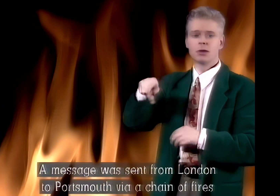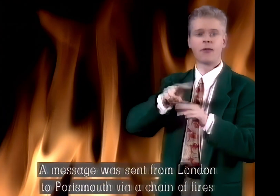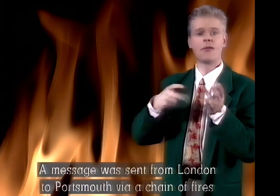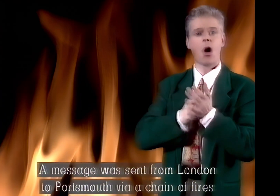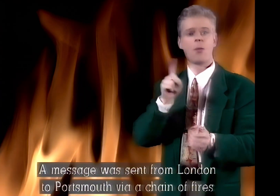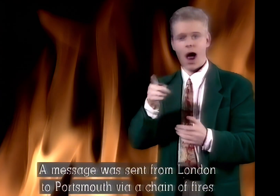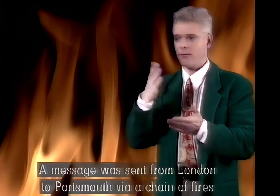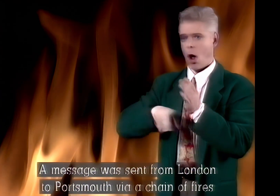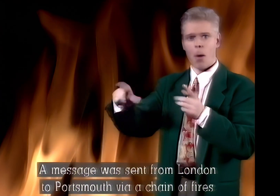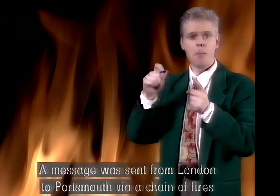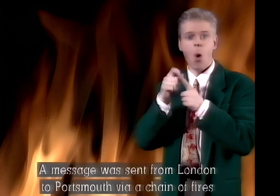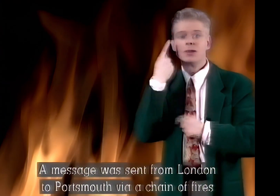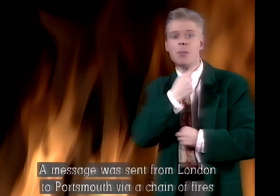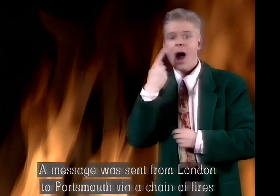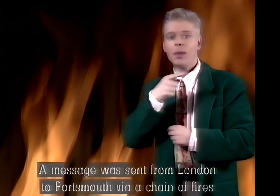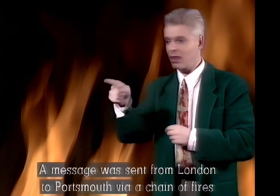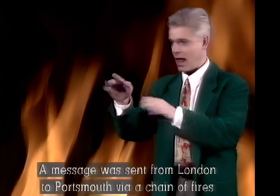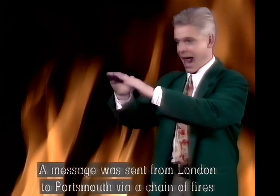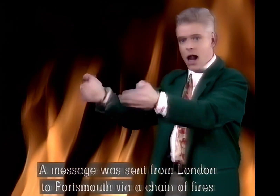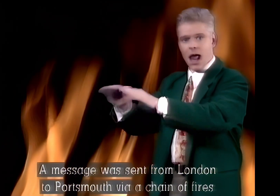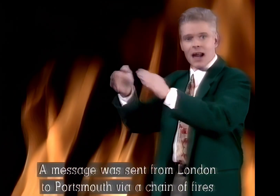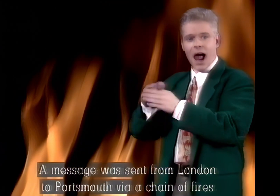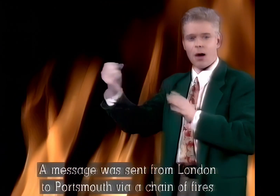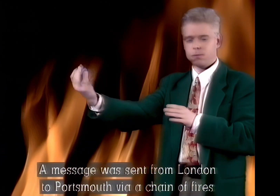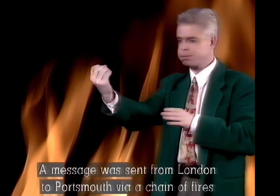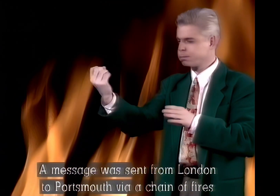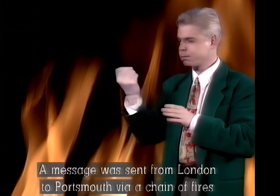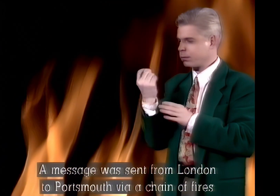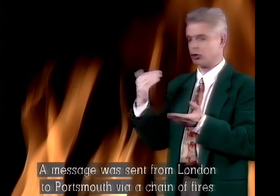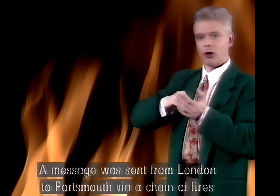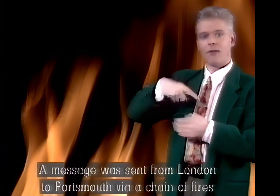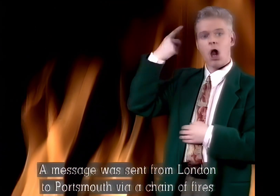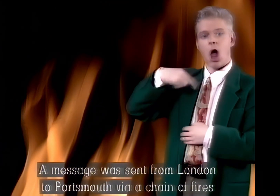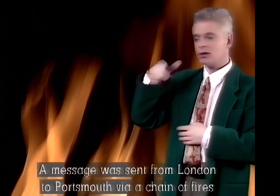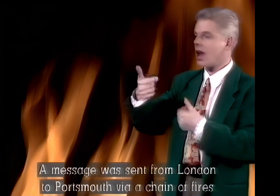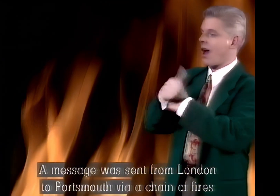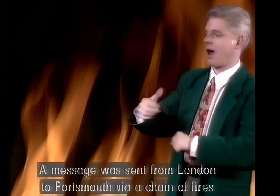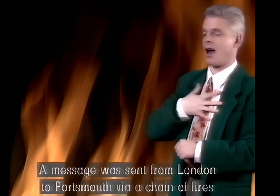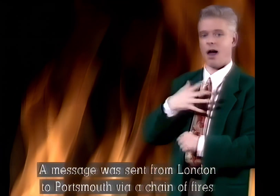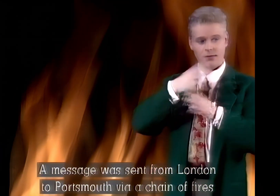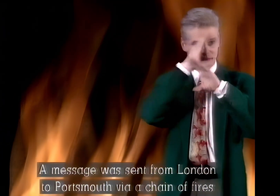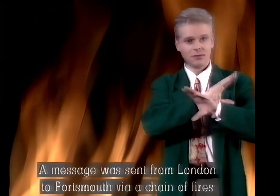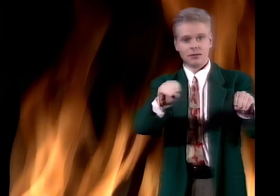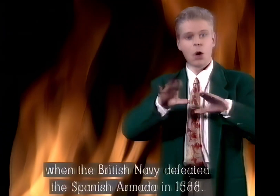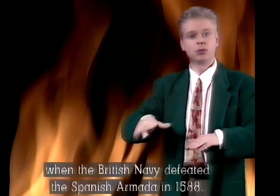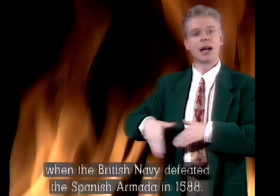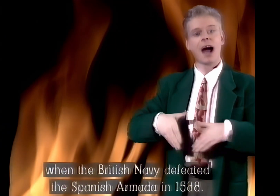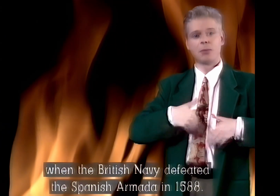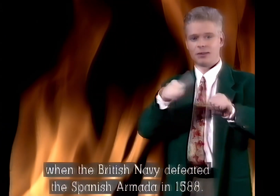When the British Navy defeated the Spanish Armada in 1588, the message was sent from London to Portsmouth via a chain of fires.